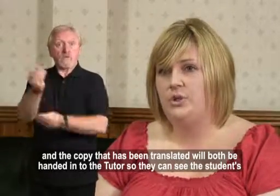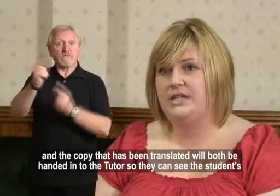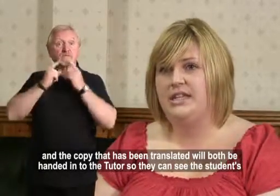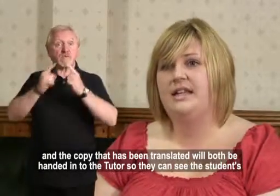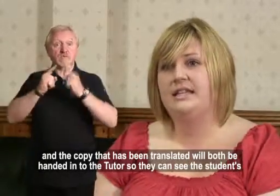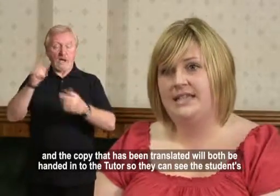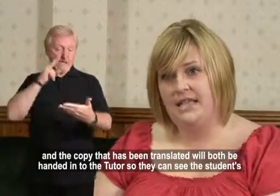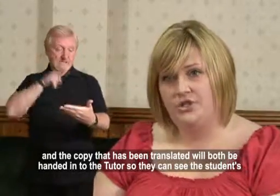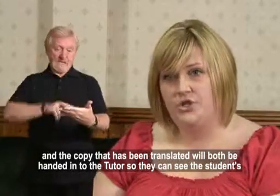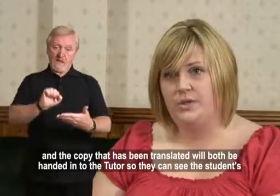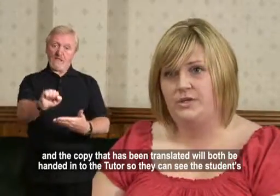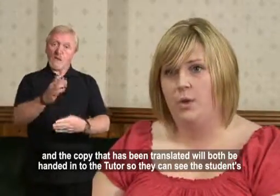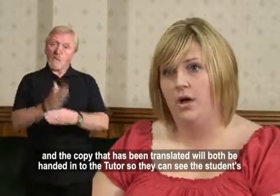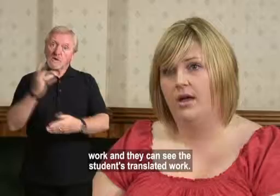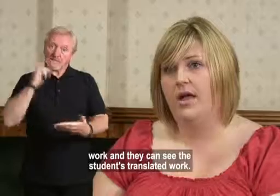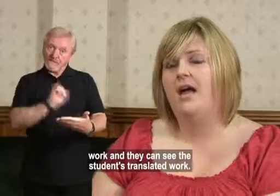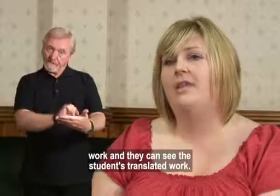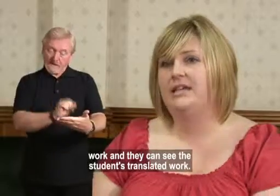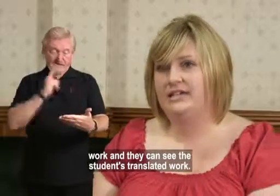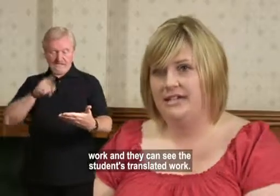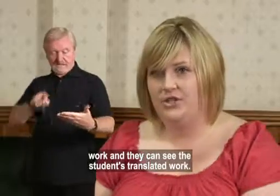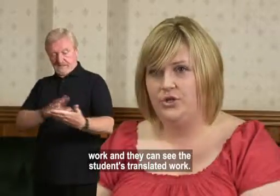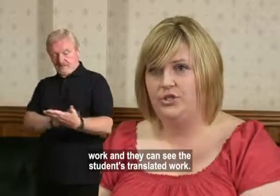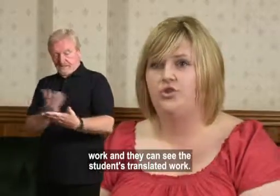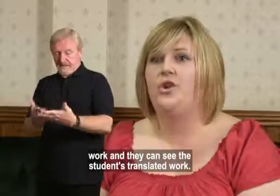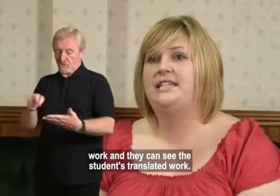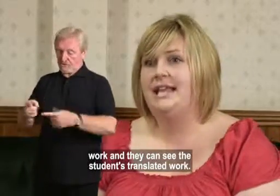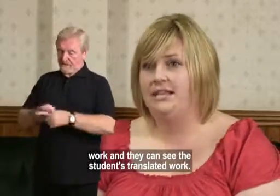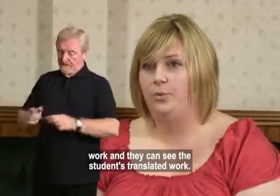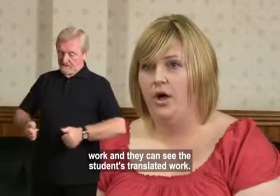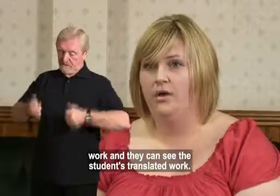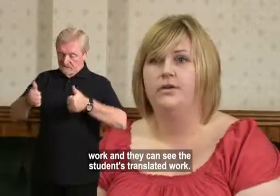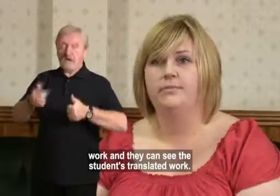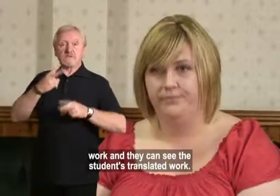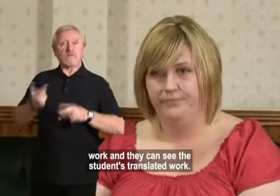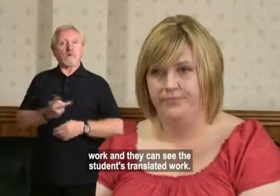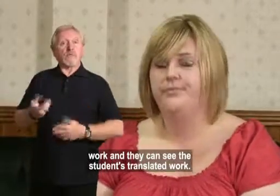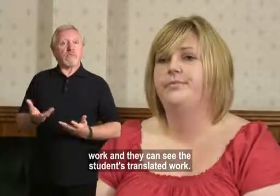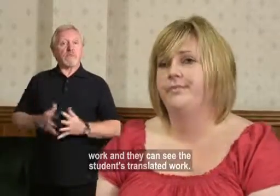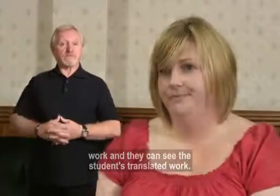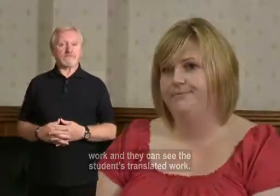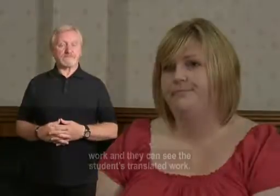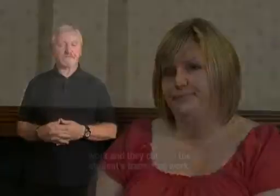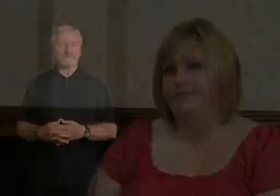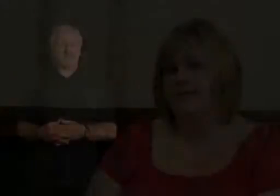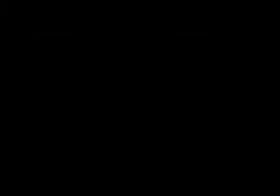to the tutor, so they can see the student's work and they can see the student's translated work.